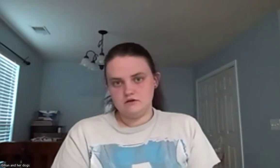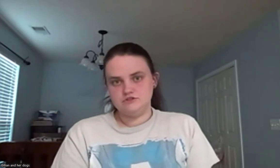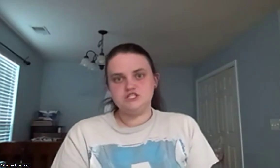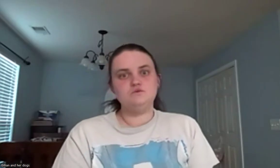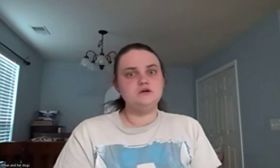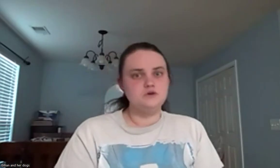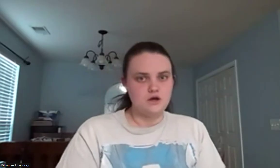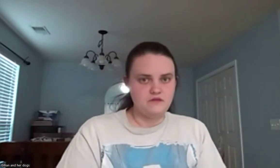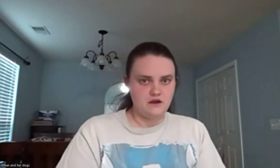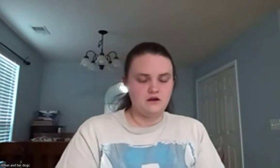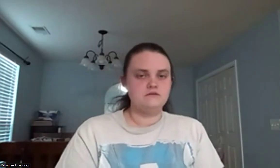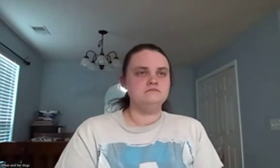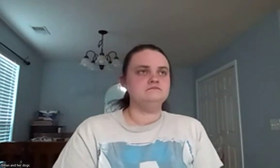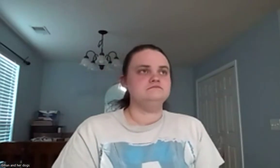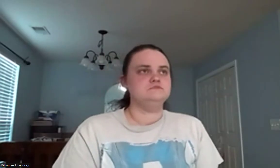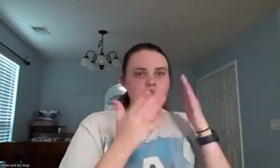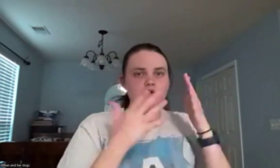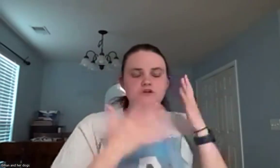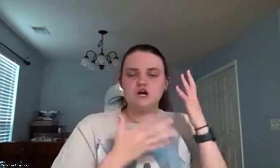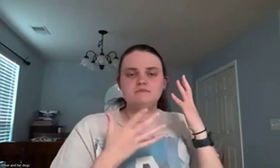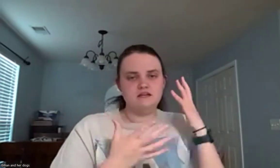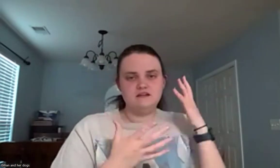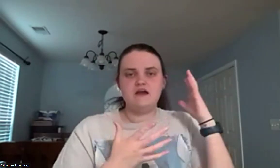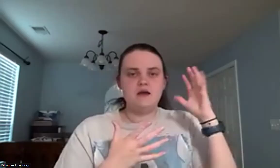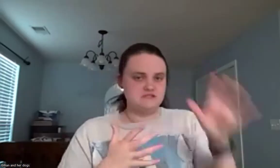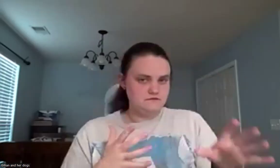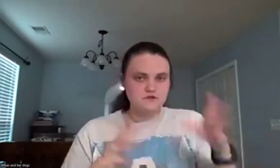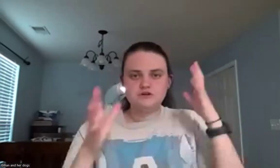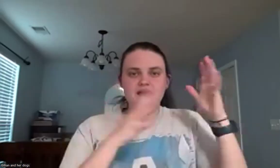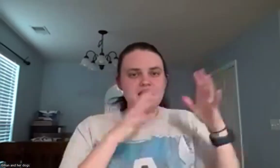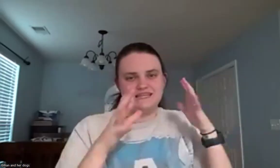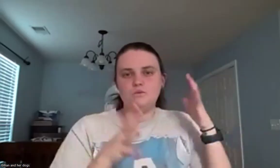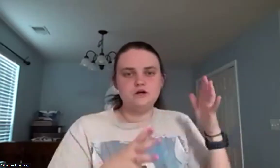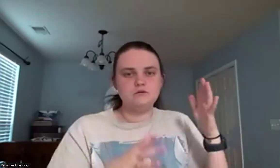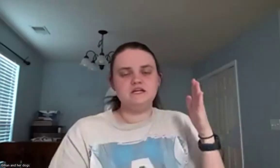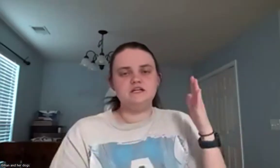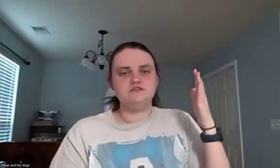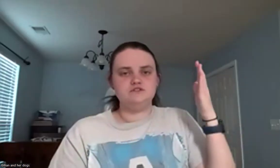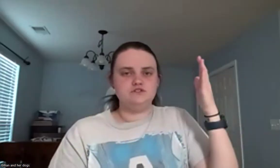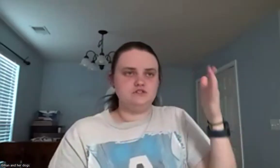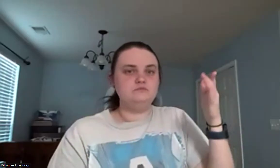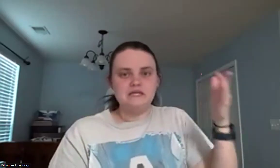She will go there tomorrow. We're talking about anything that happens in the future, kind of has that will be, to be